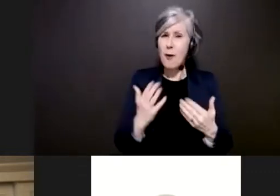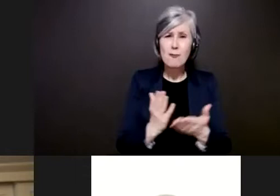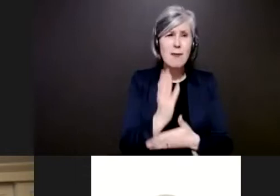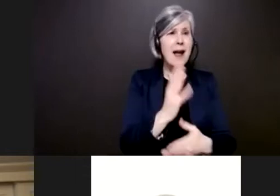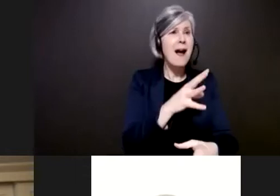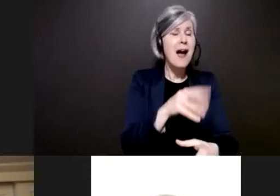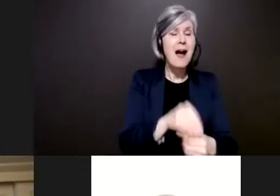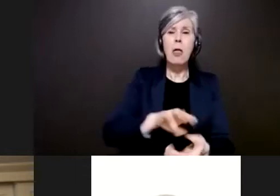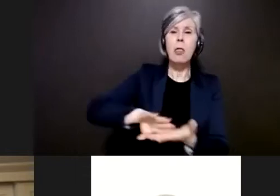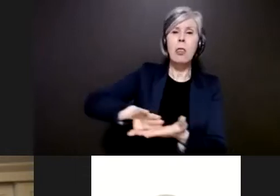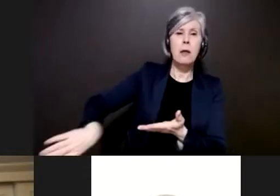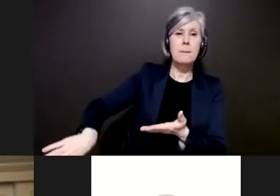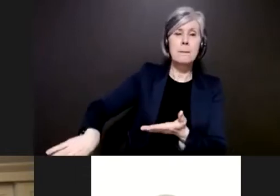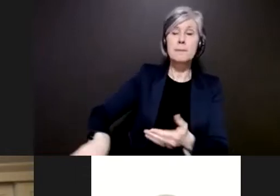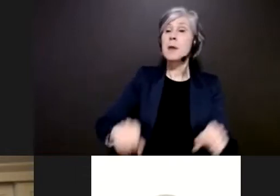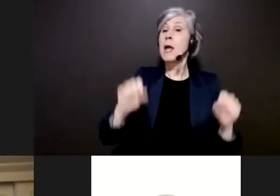or self-directed.